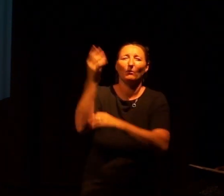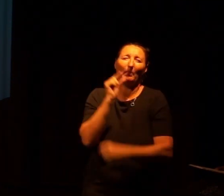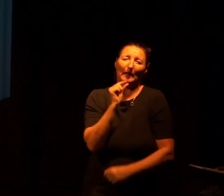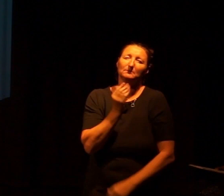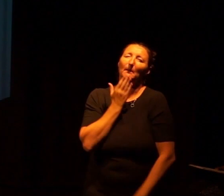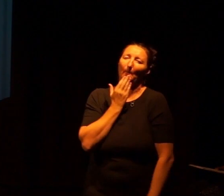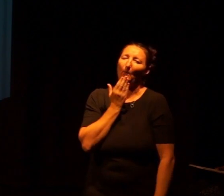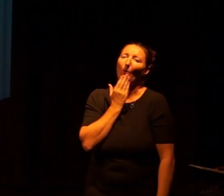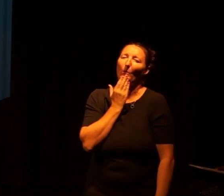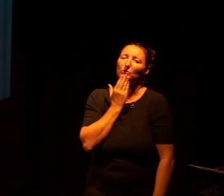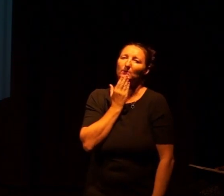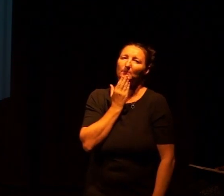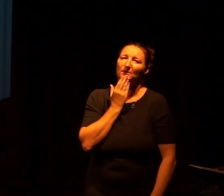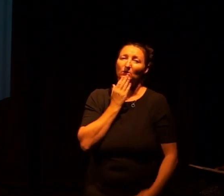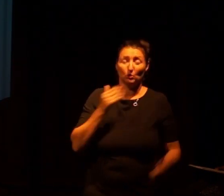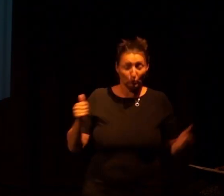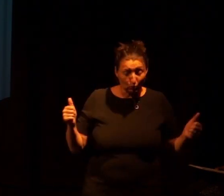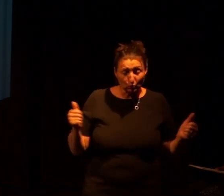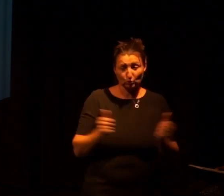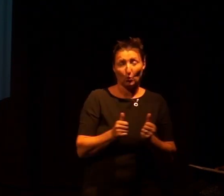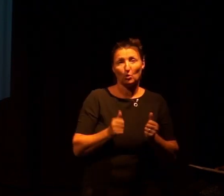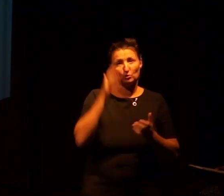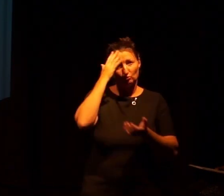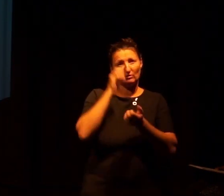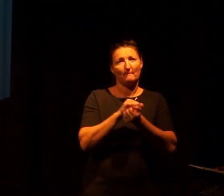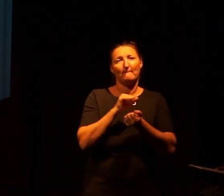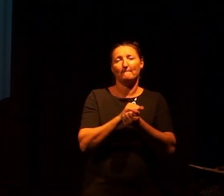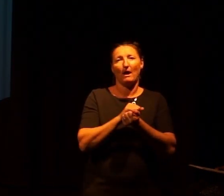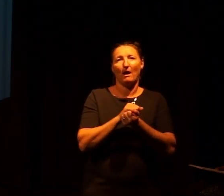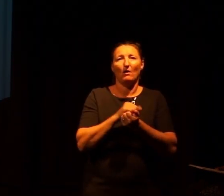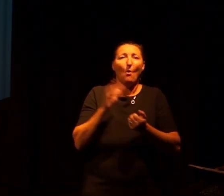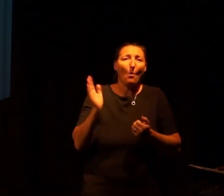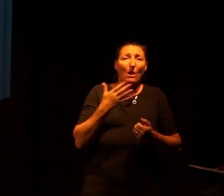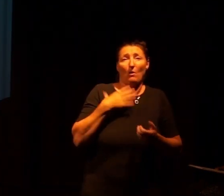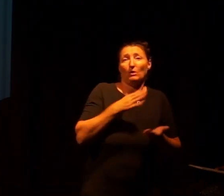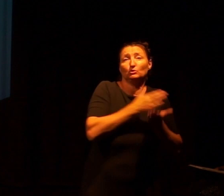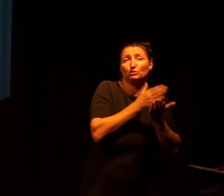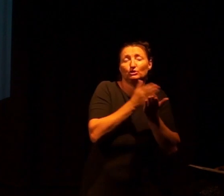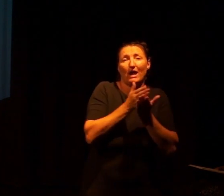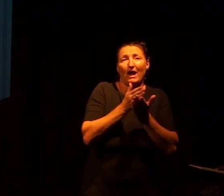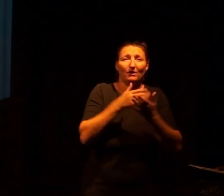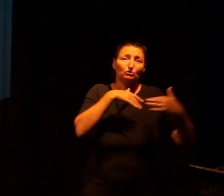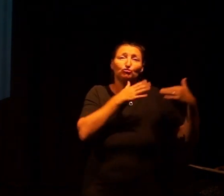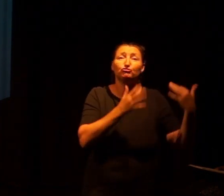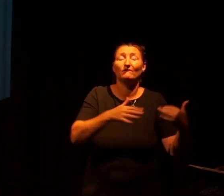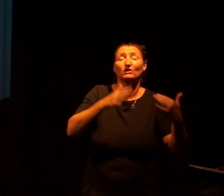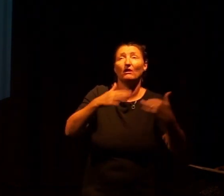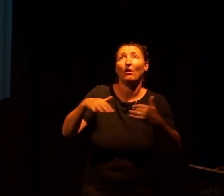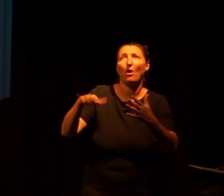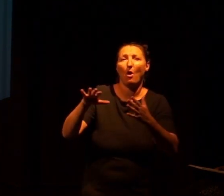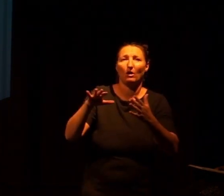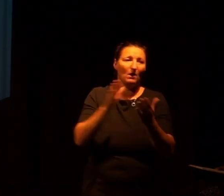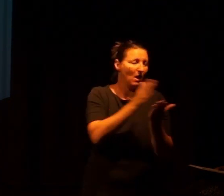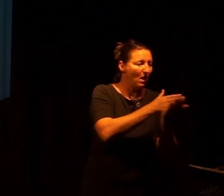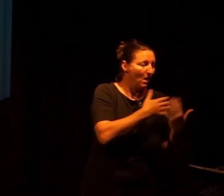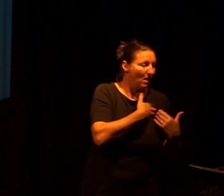boredom, far too short to remember all I wanted to share, drifting along, a line between